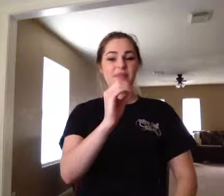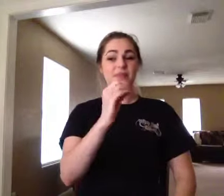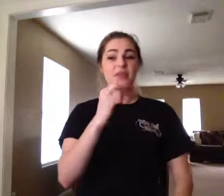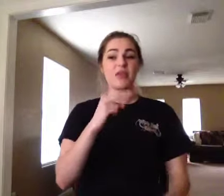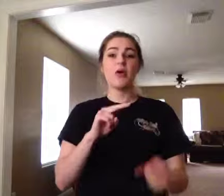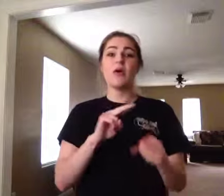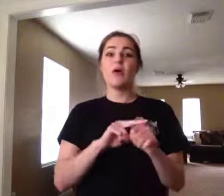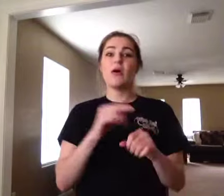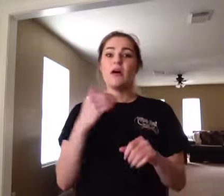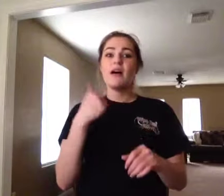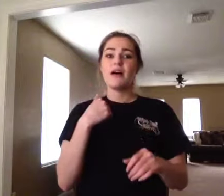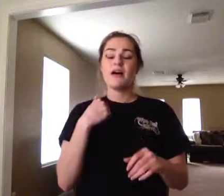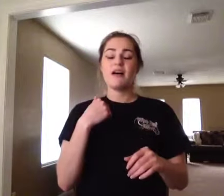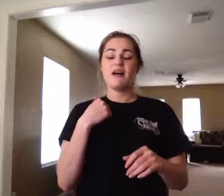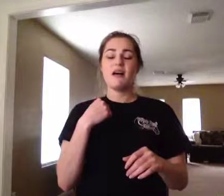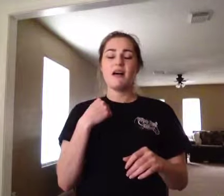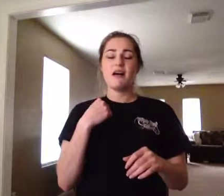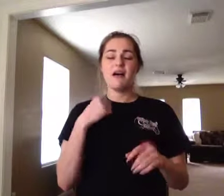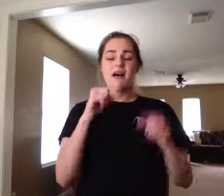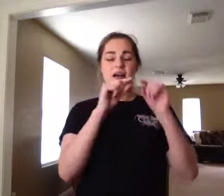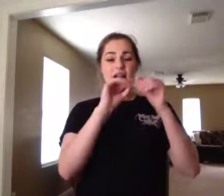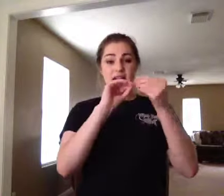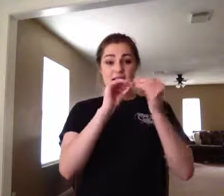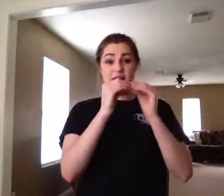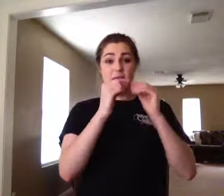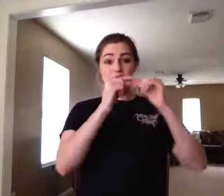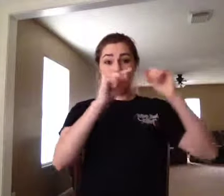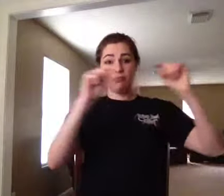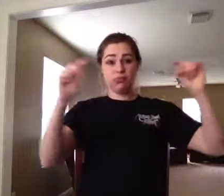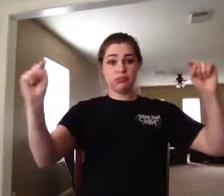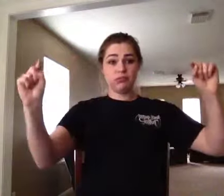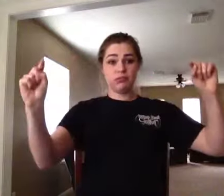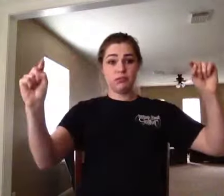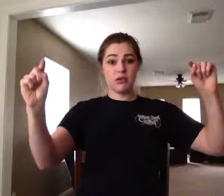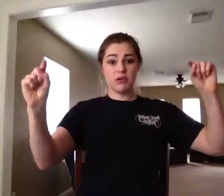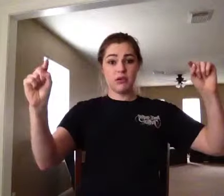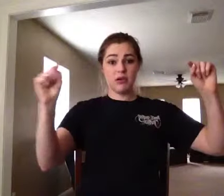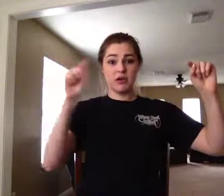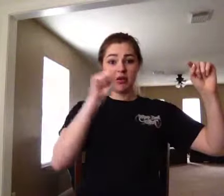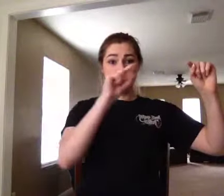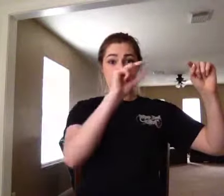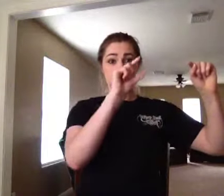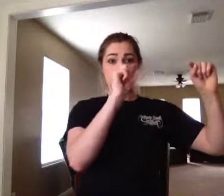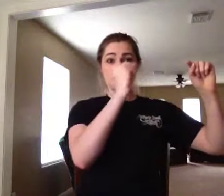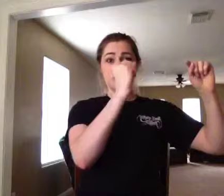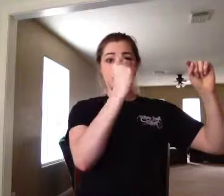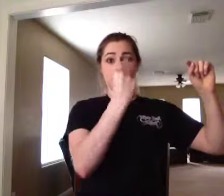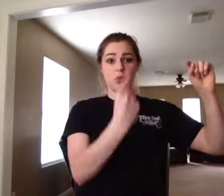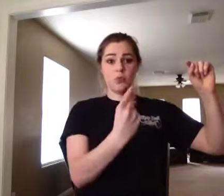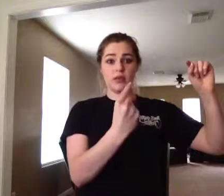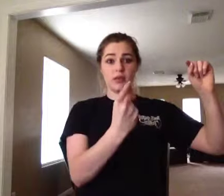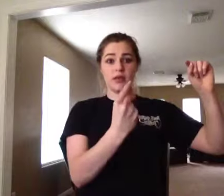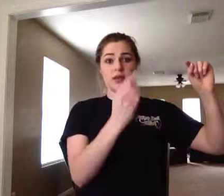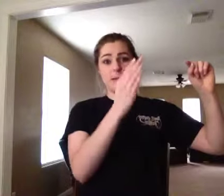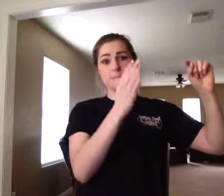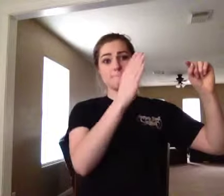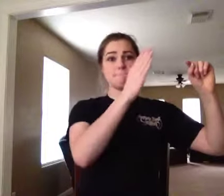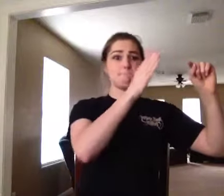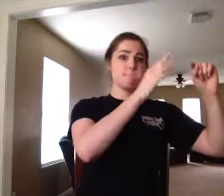the real number line. This collection of numbers are called the whole numbers. This is the math symbol for it. 0